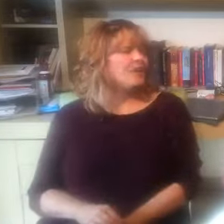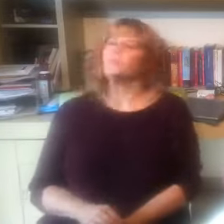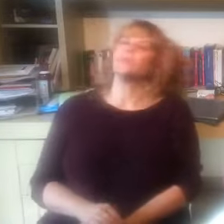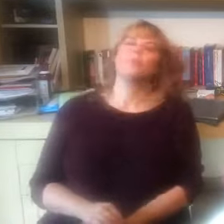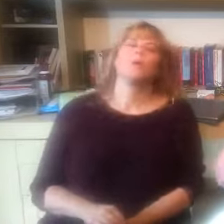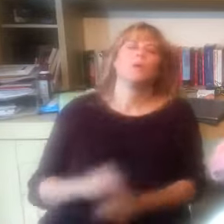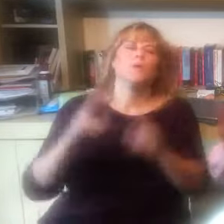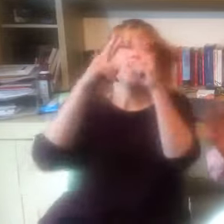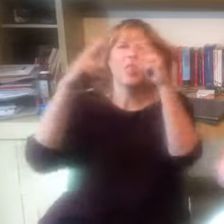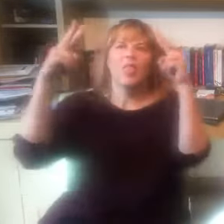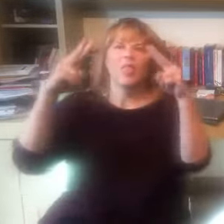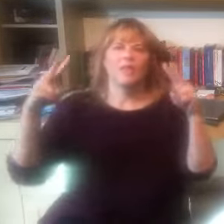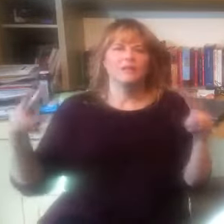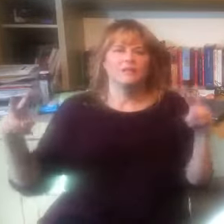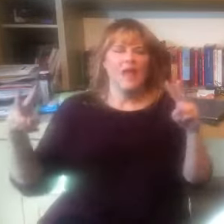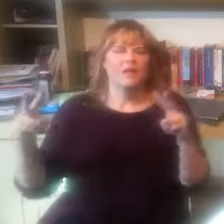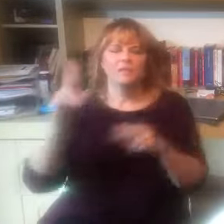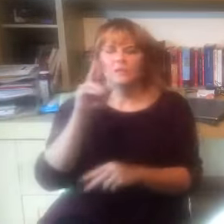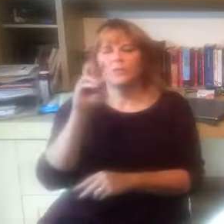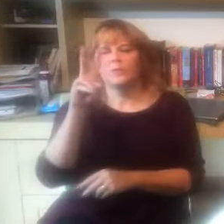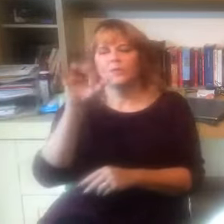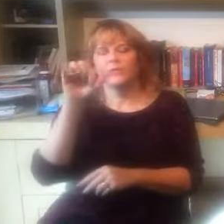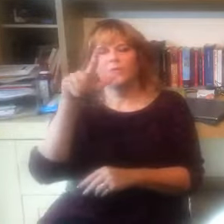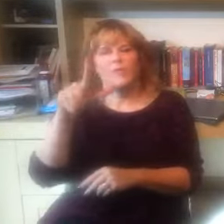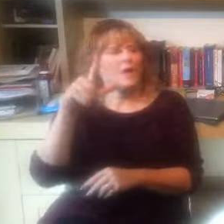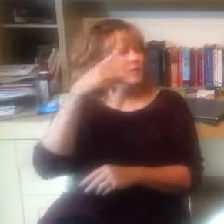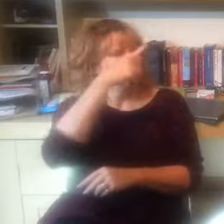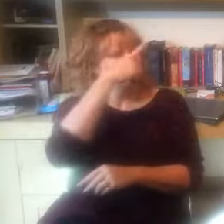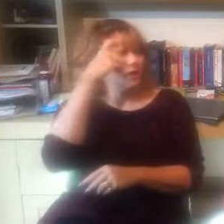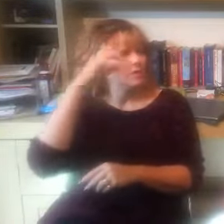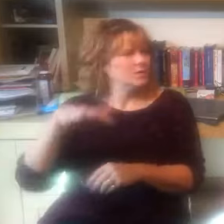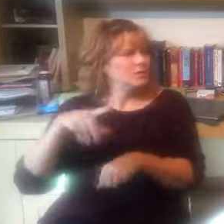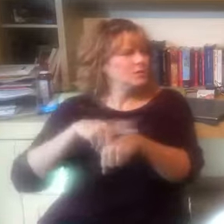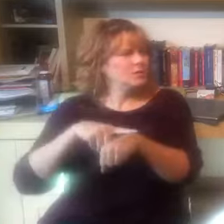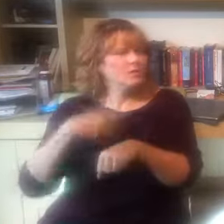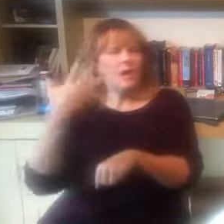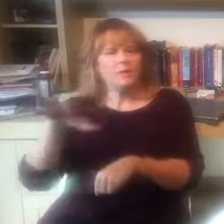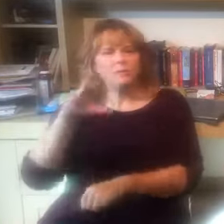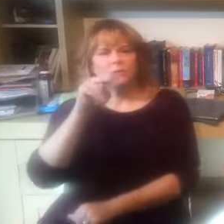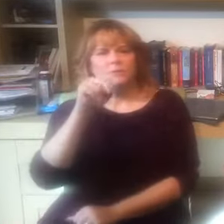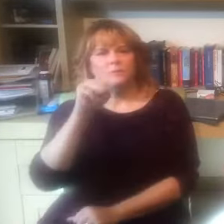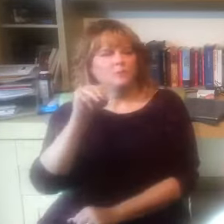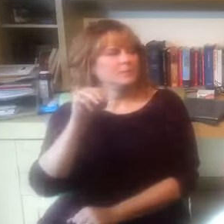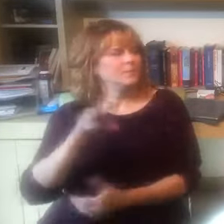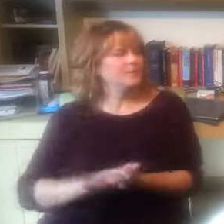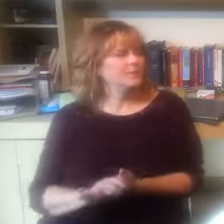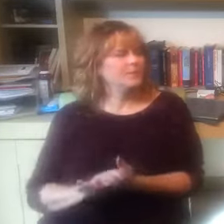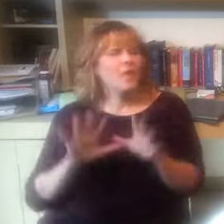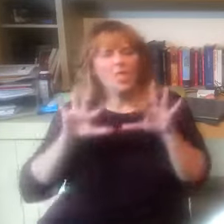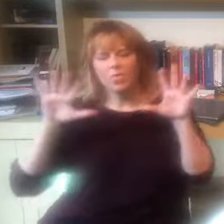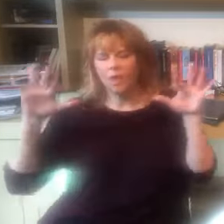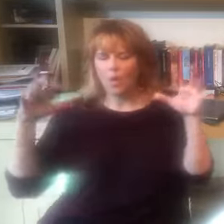a tent revival, I think, went all summer in Gallup, New Mexico. And our crowd